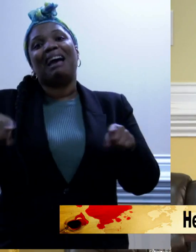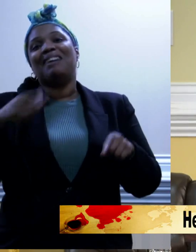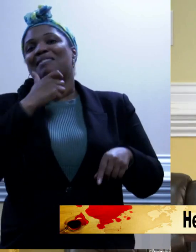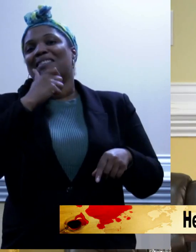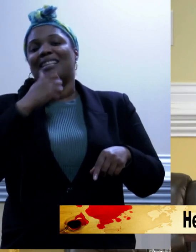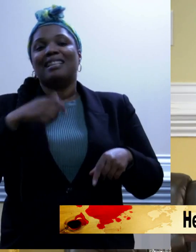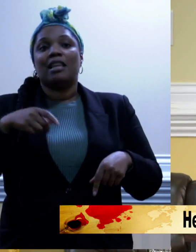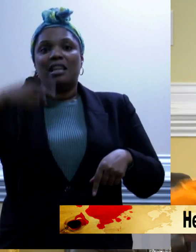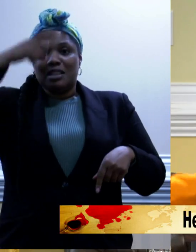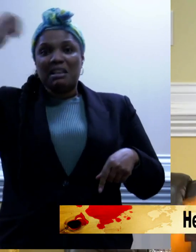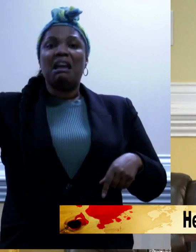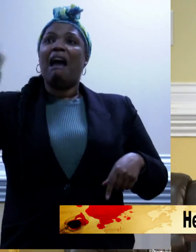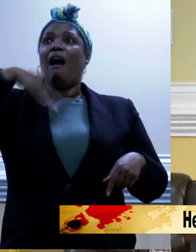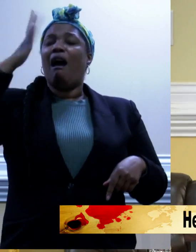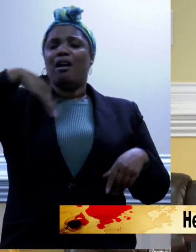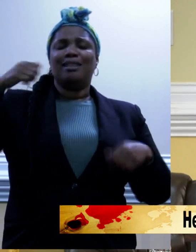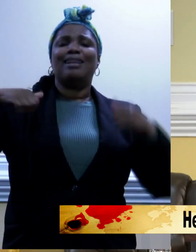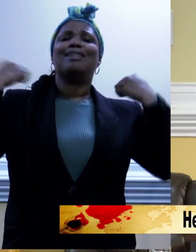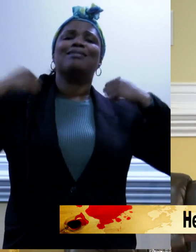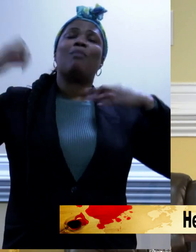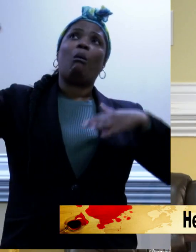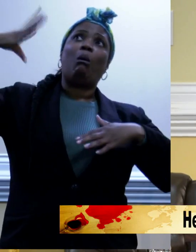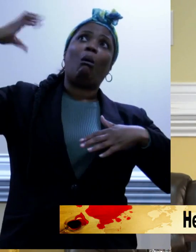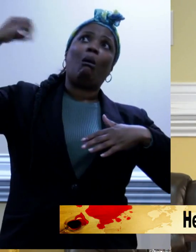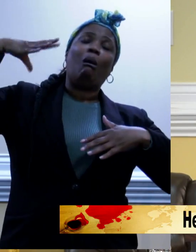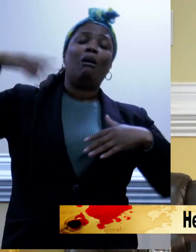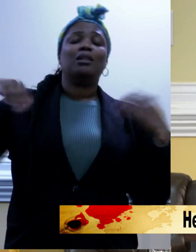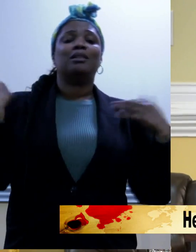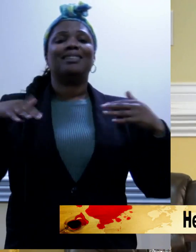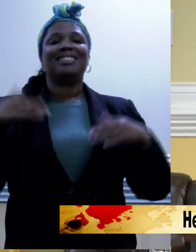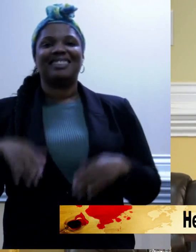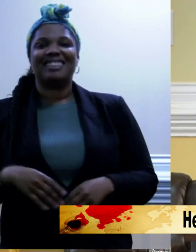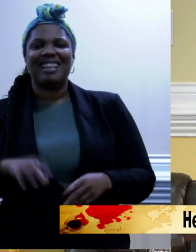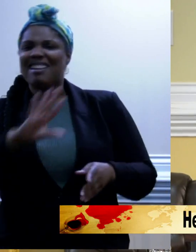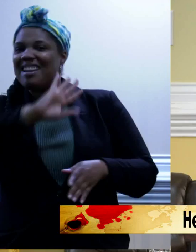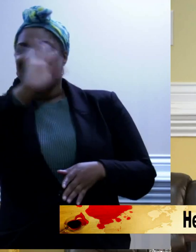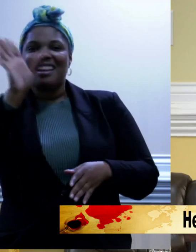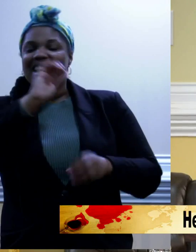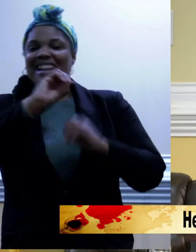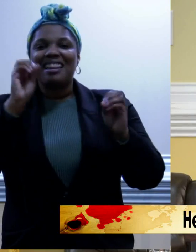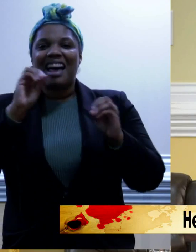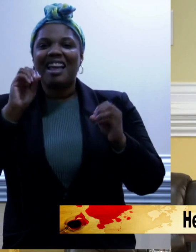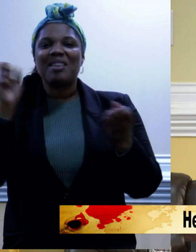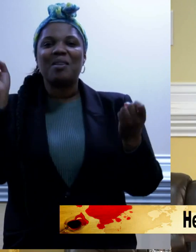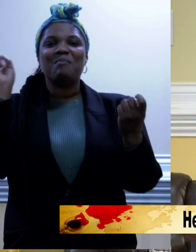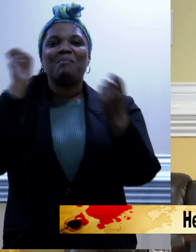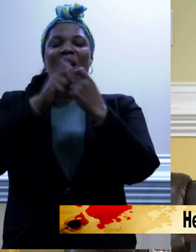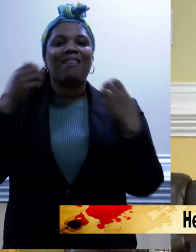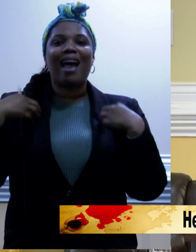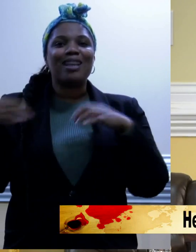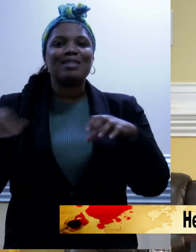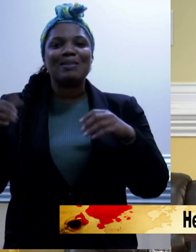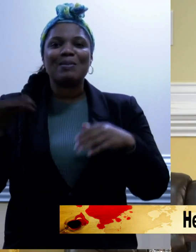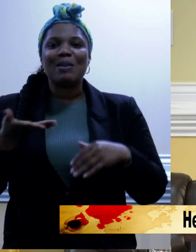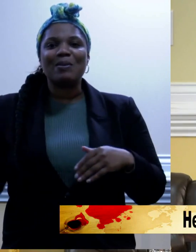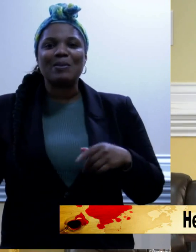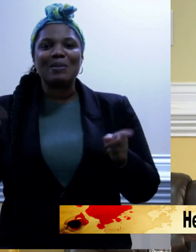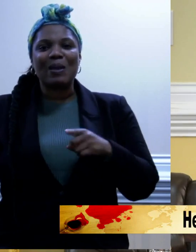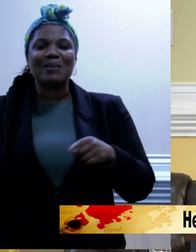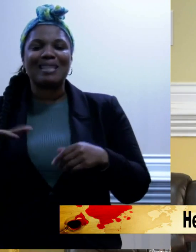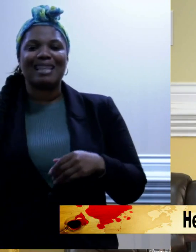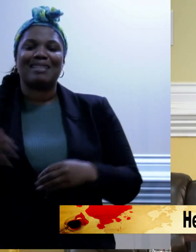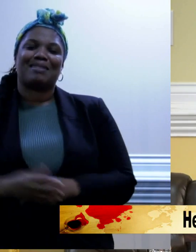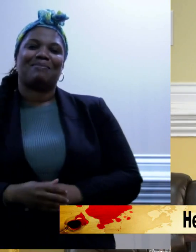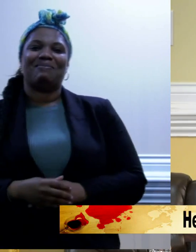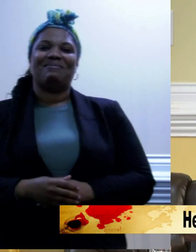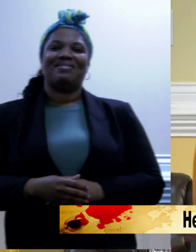You sweat and stink. That's why you have to take a bath. Something perfect don't have to do none of that stuff. But why couldn't you? So